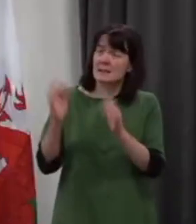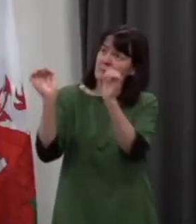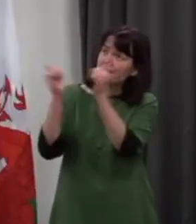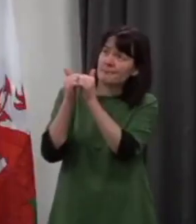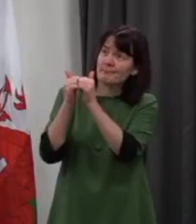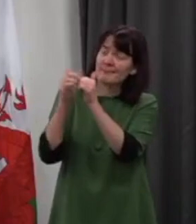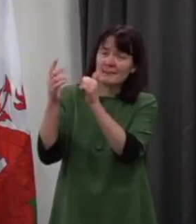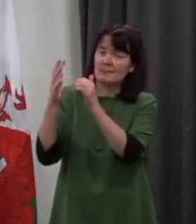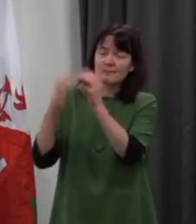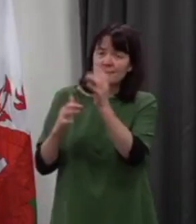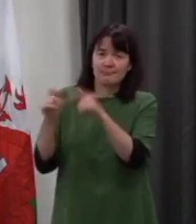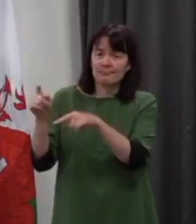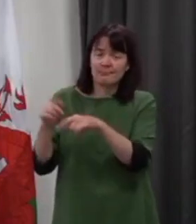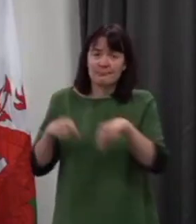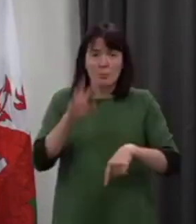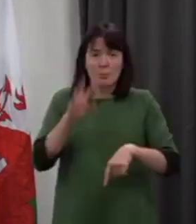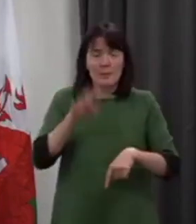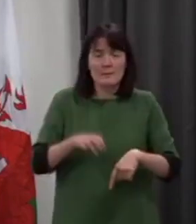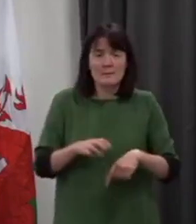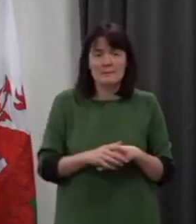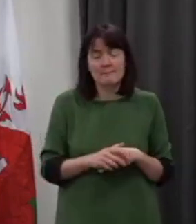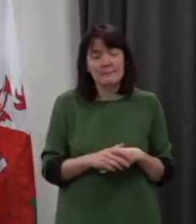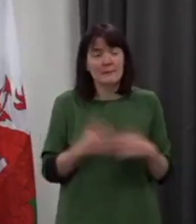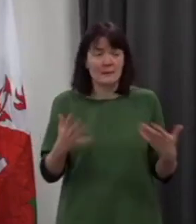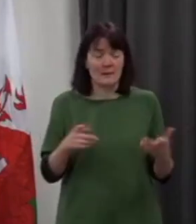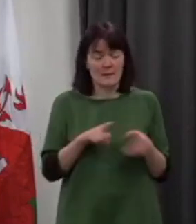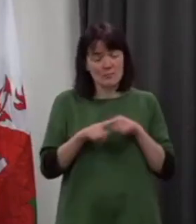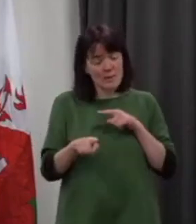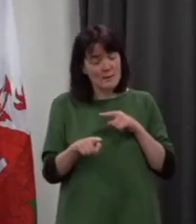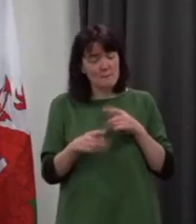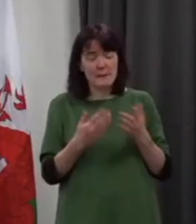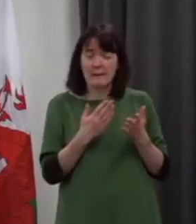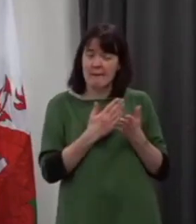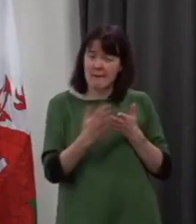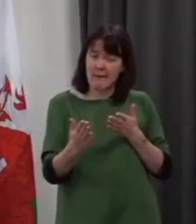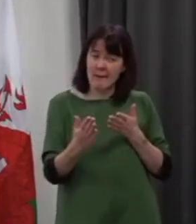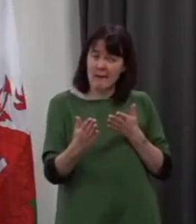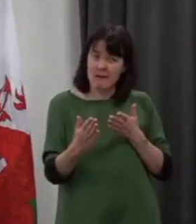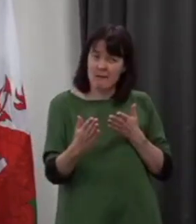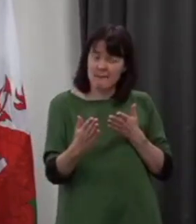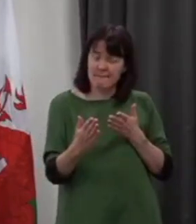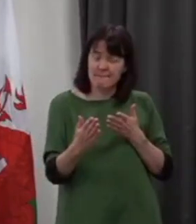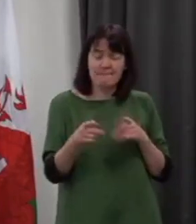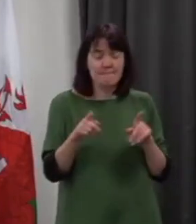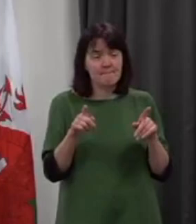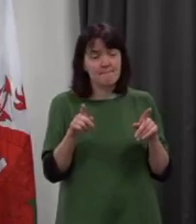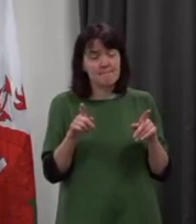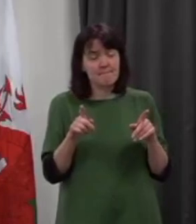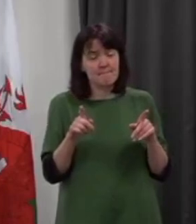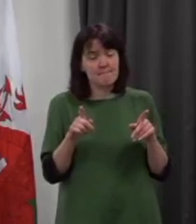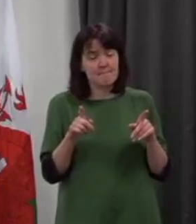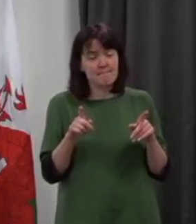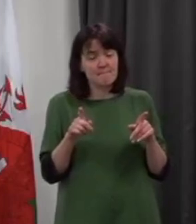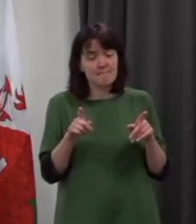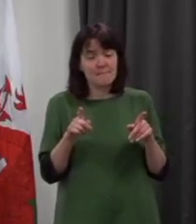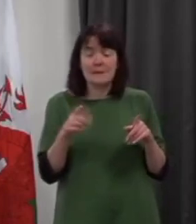and I've tried to be clear and consistent about describing the fact that we had a written exchange, an